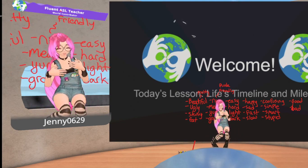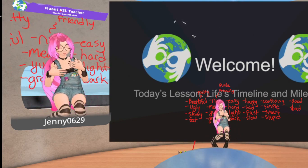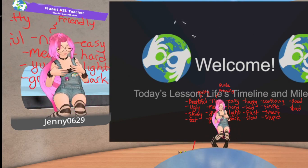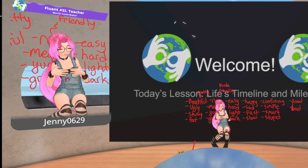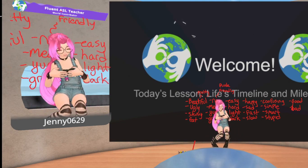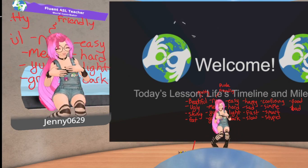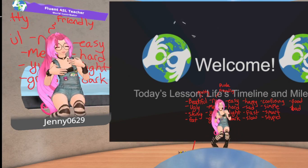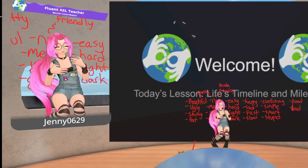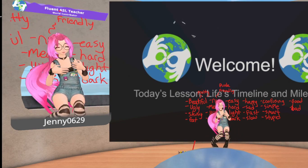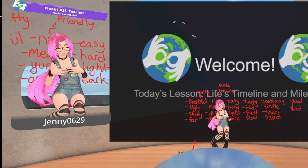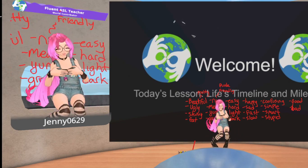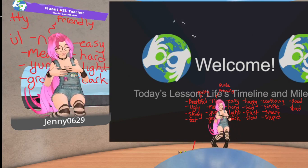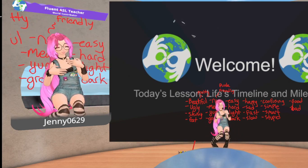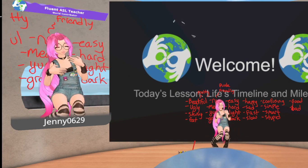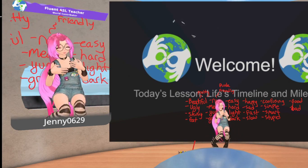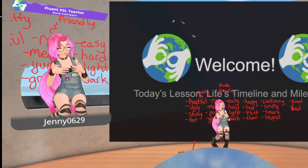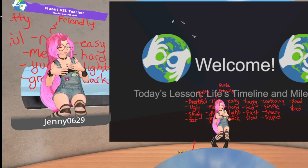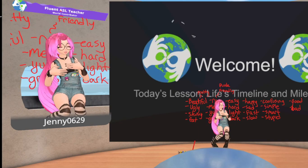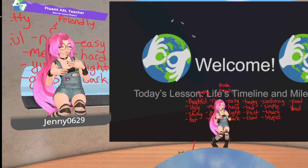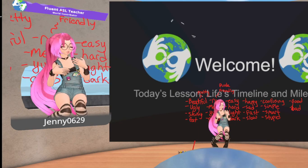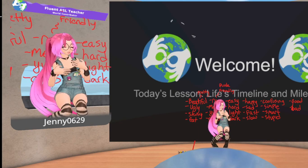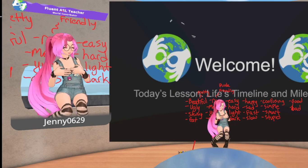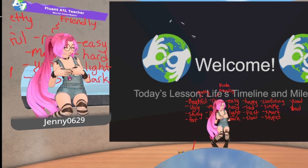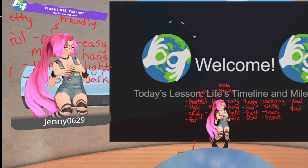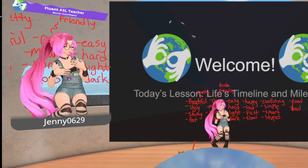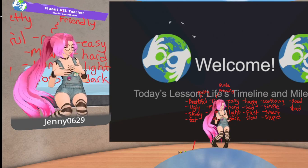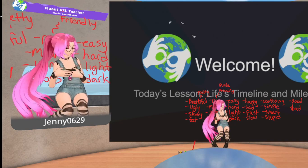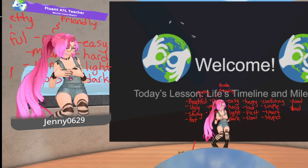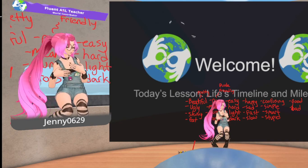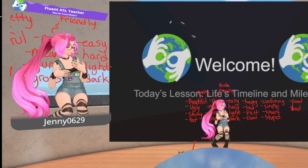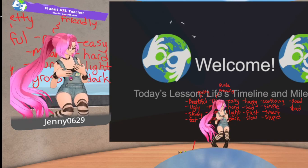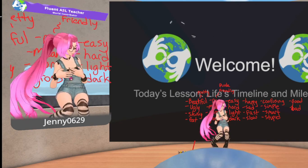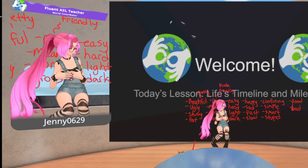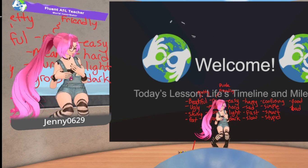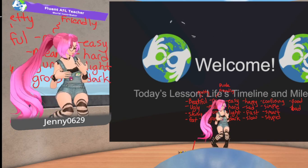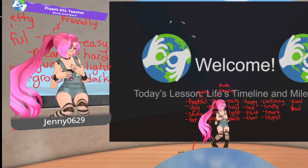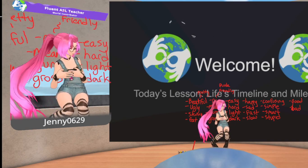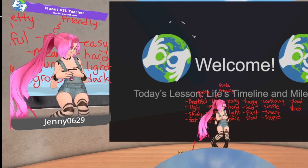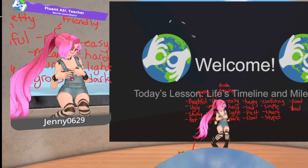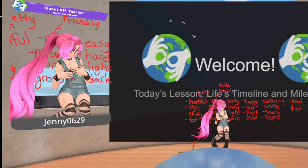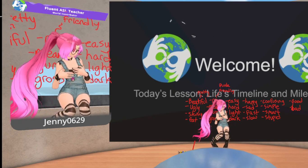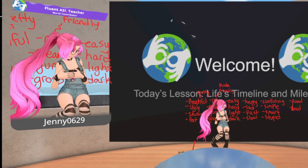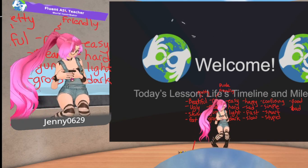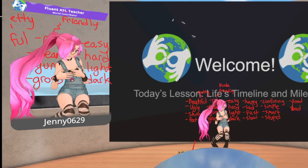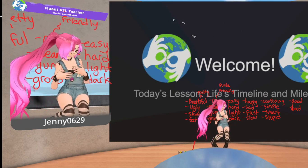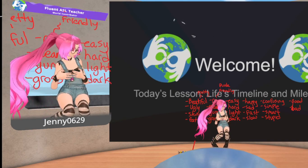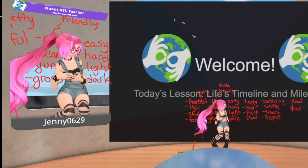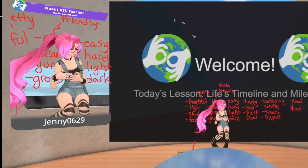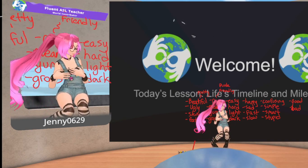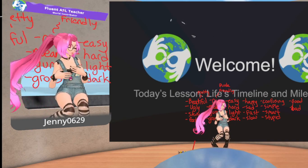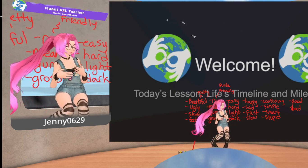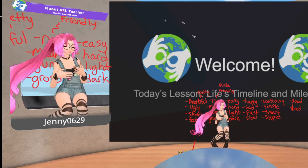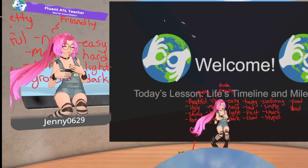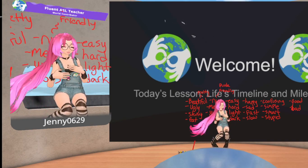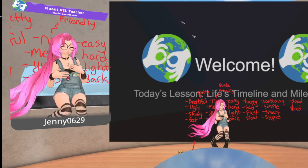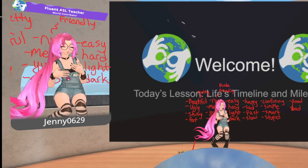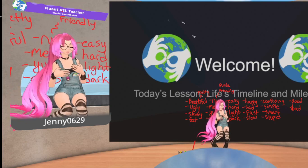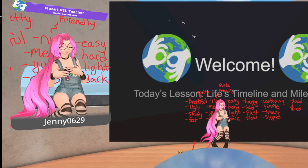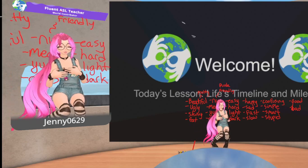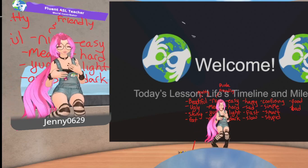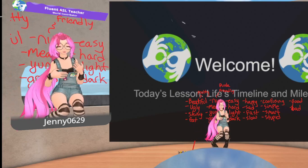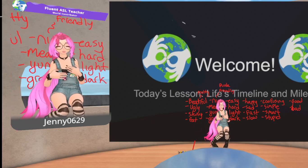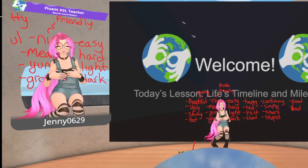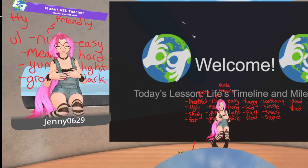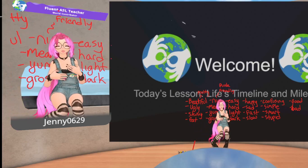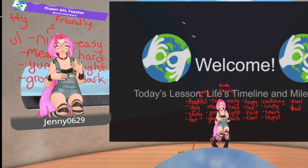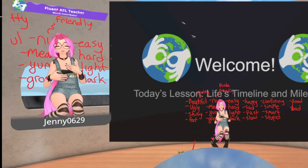non-dominant hand and kind of brush the other one kind of towards yourself like this. Like, this is so easy